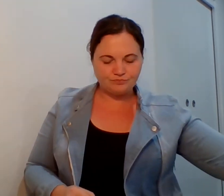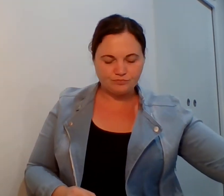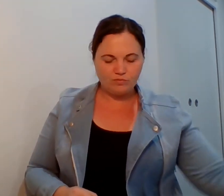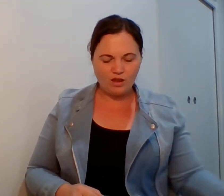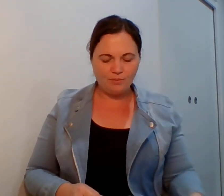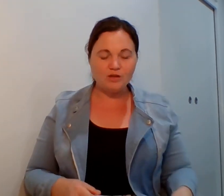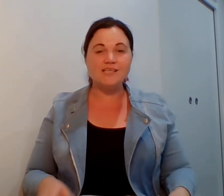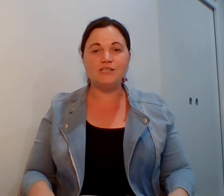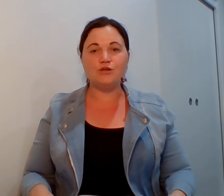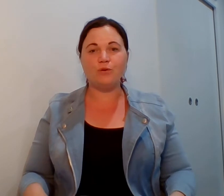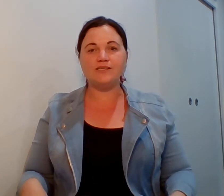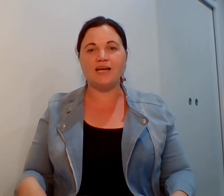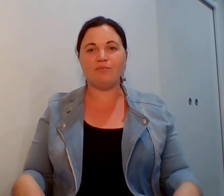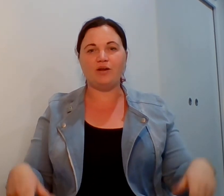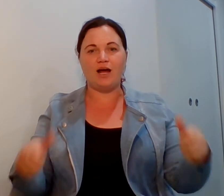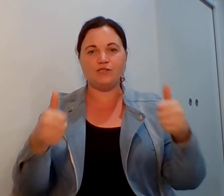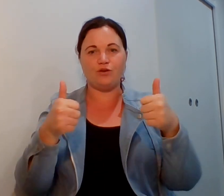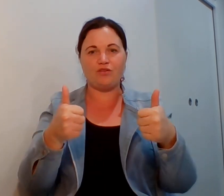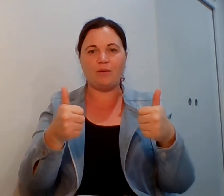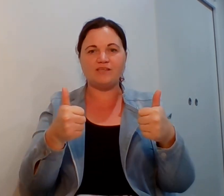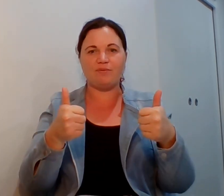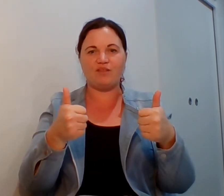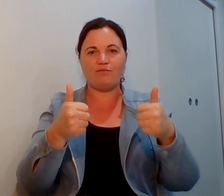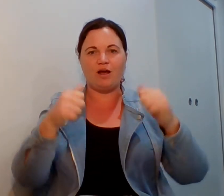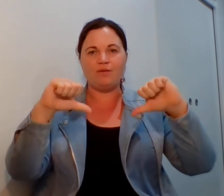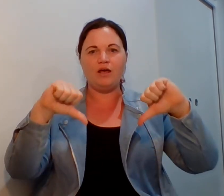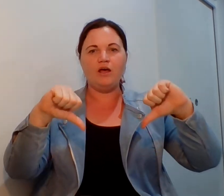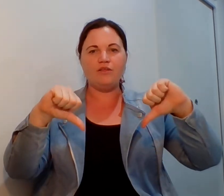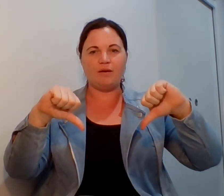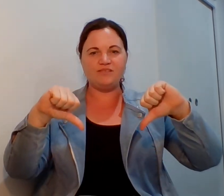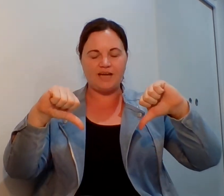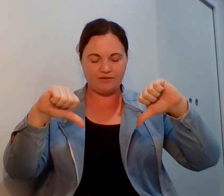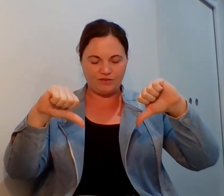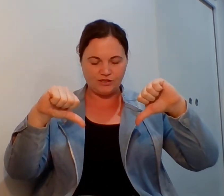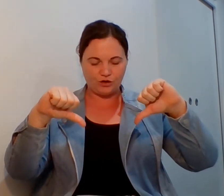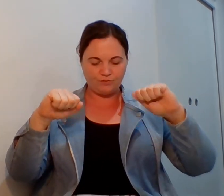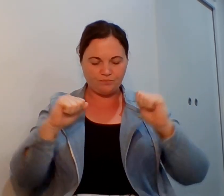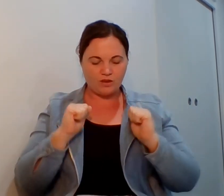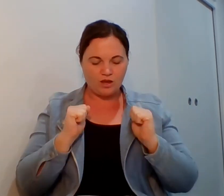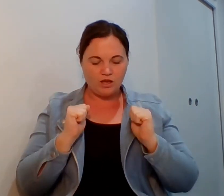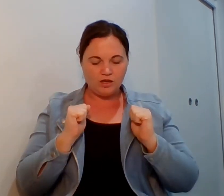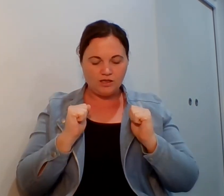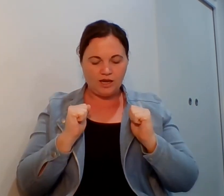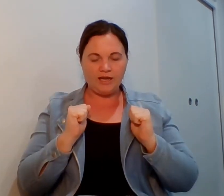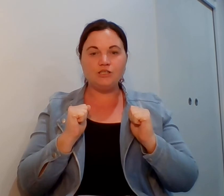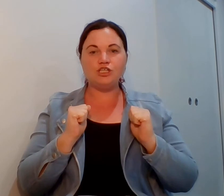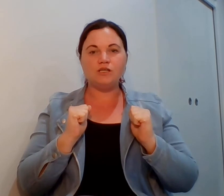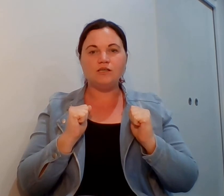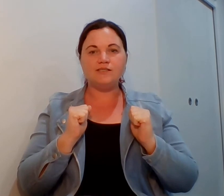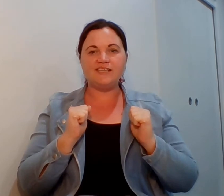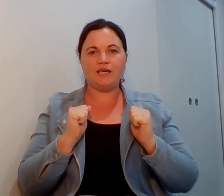I'm going to say two words now. I'm going to ask you to thumbs up if they rhyme, thumbs down if they don't. Each teach.